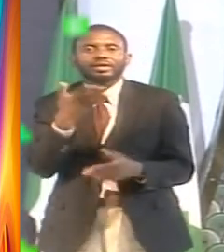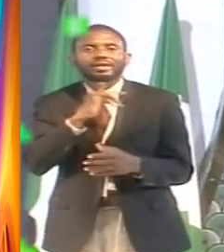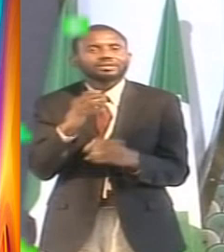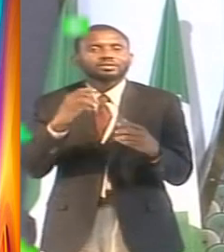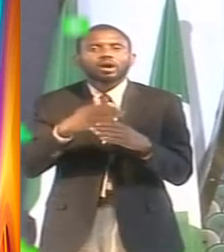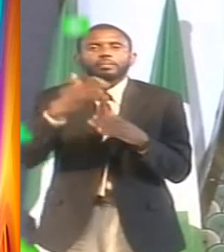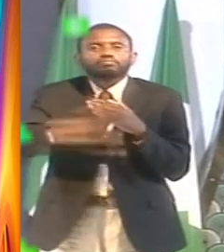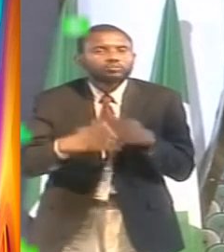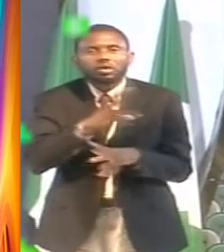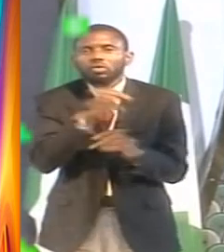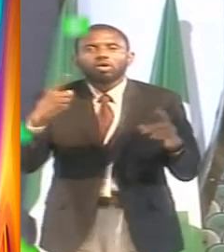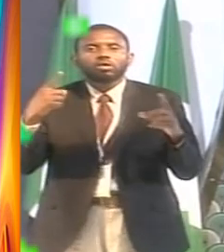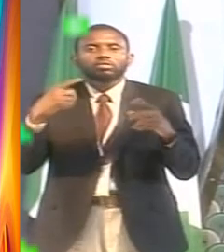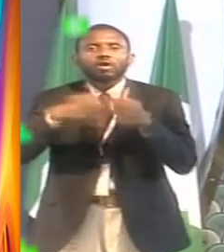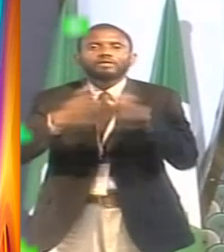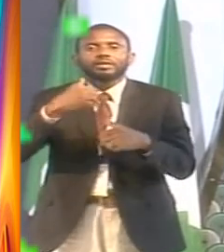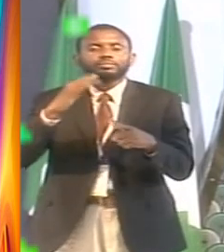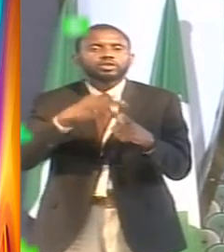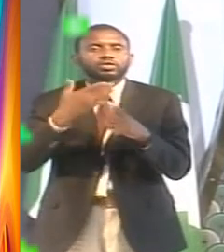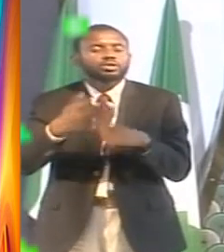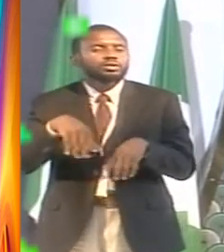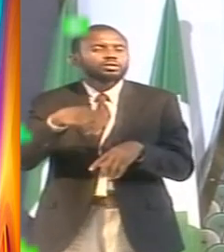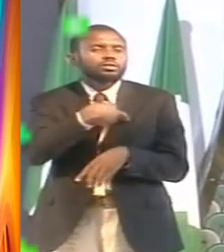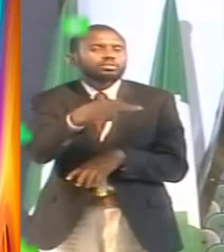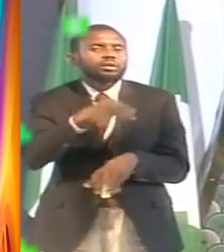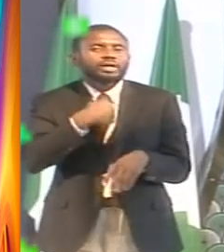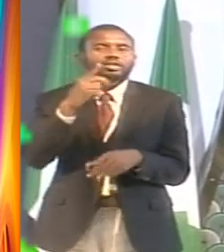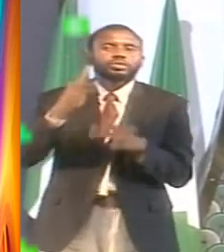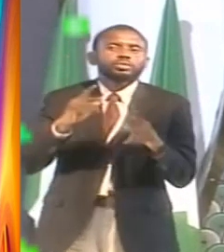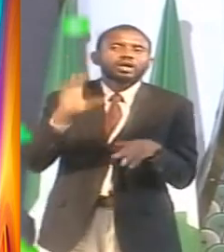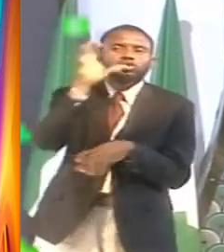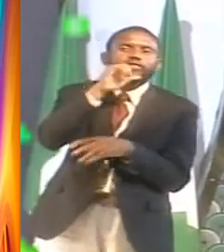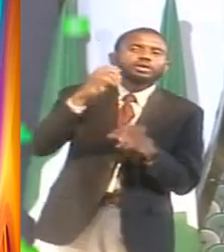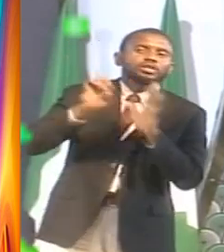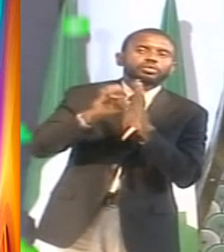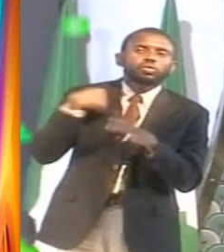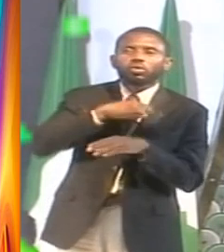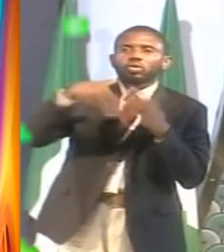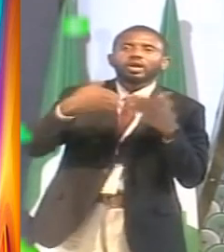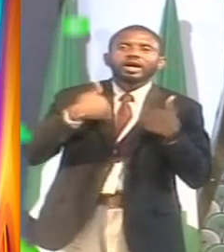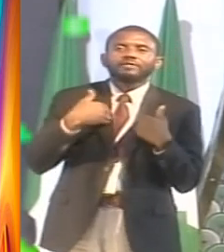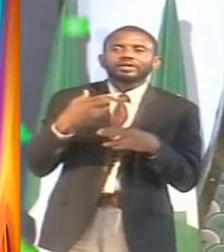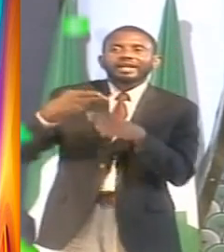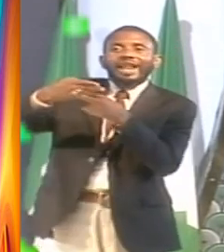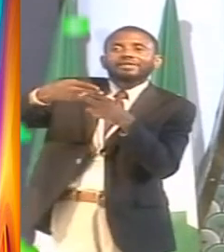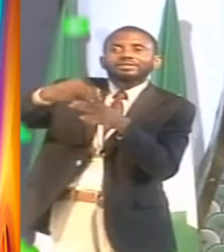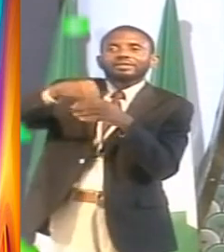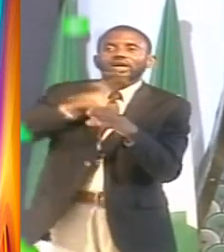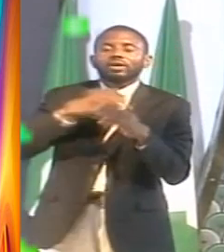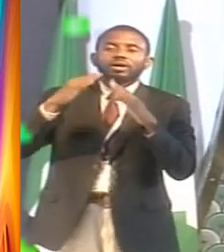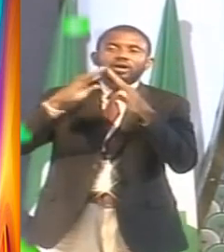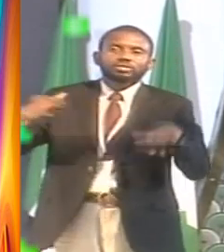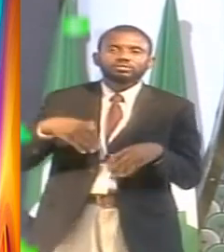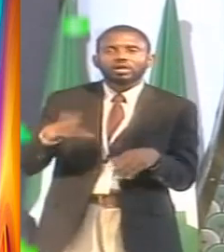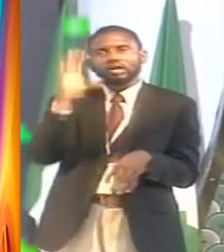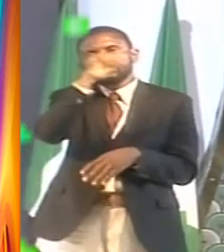conflict between religions. I say to people, assuming, for example, we all have knives in our houses. Assuming you come back from work and